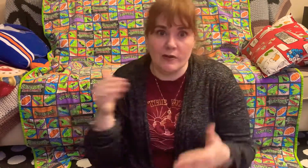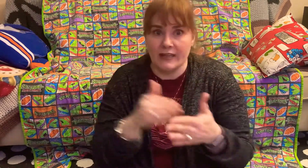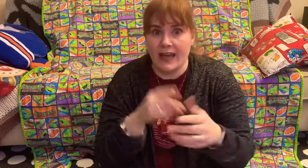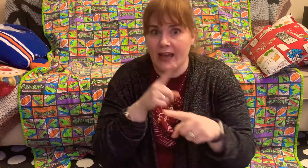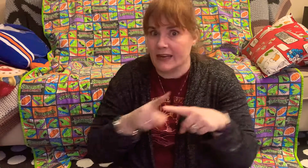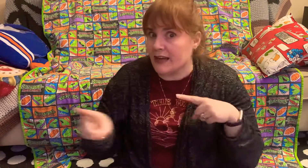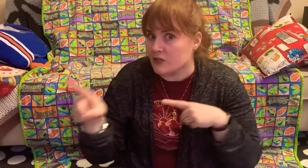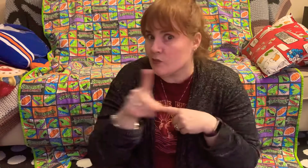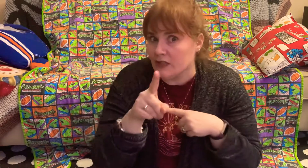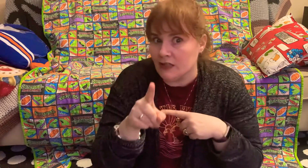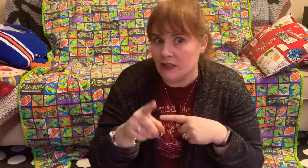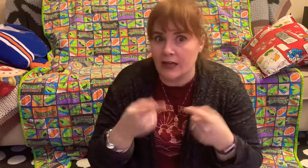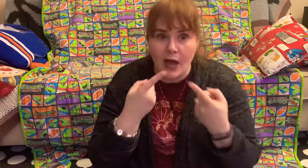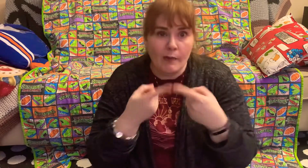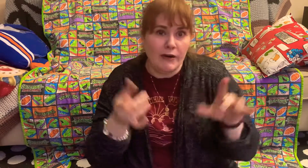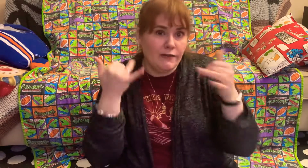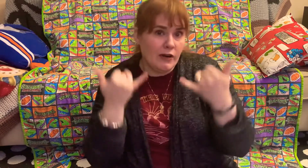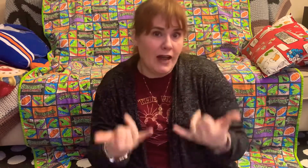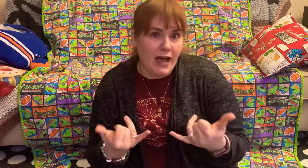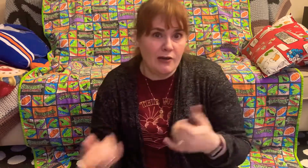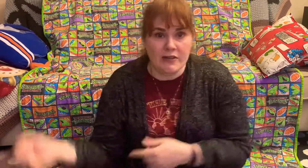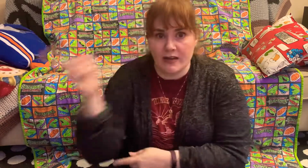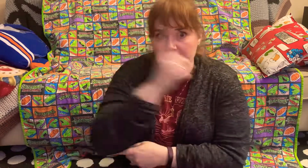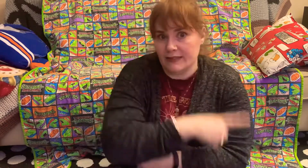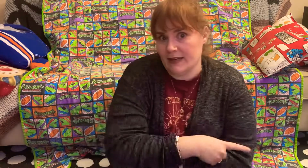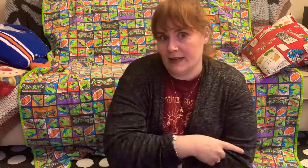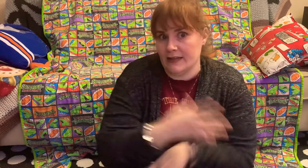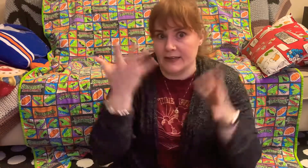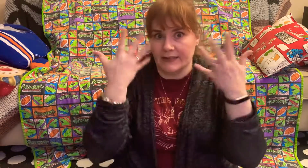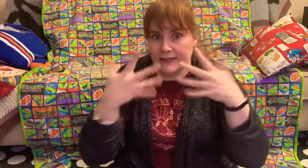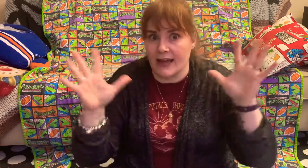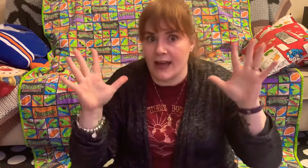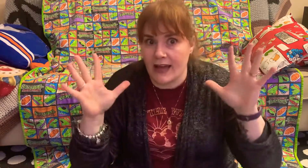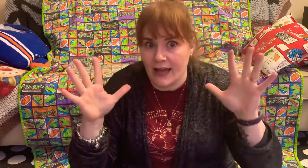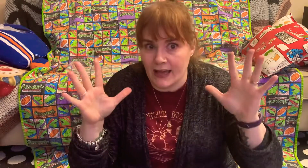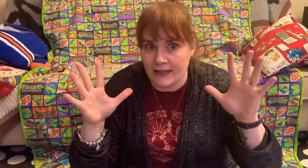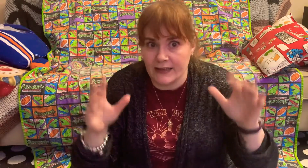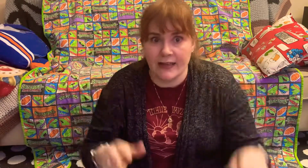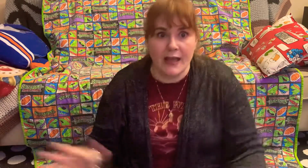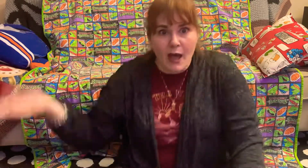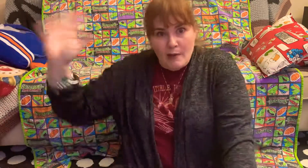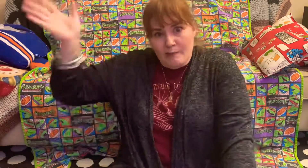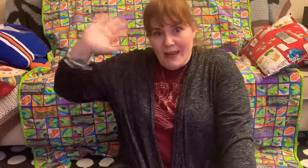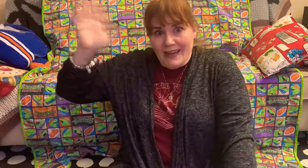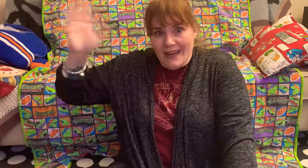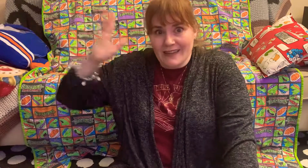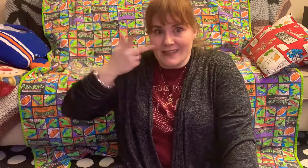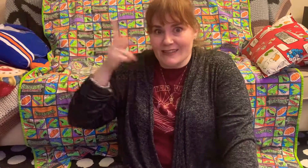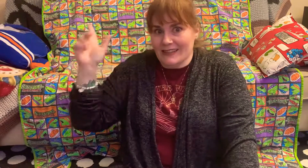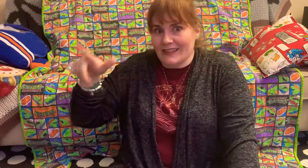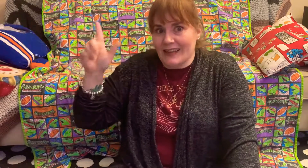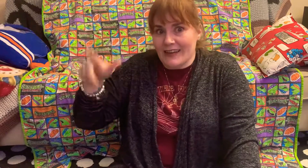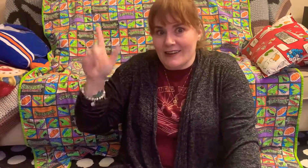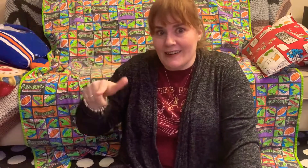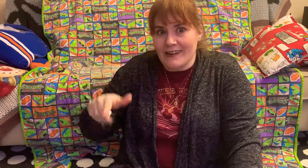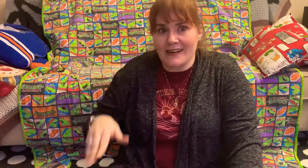again next week, but for now the day is done. Bye guys, I'll see you later.